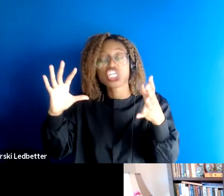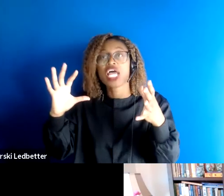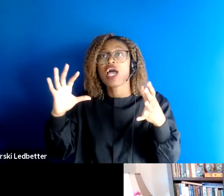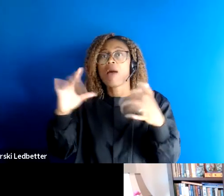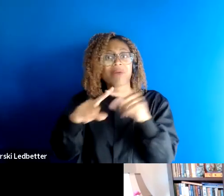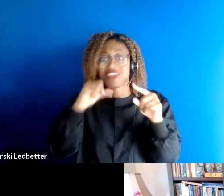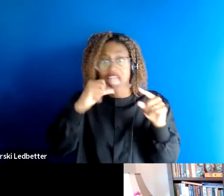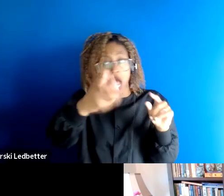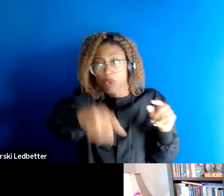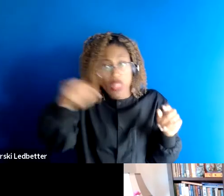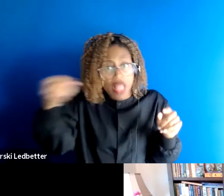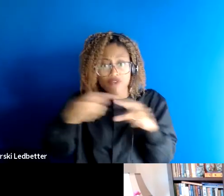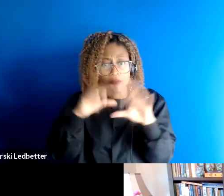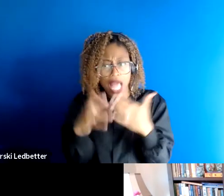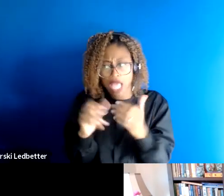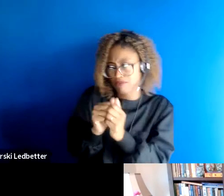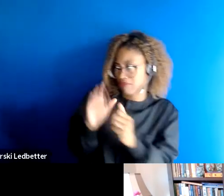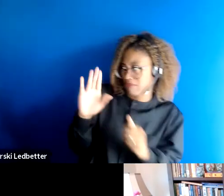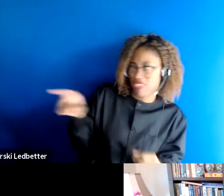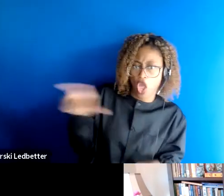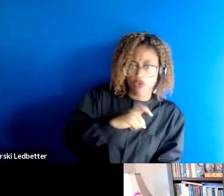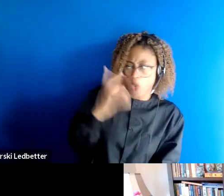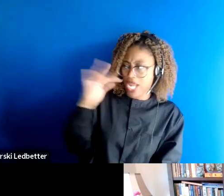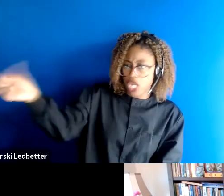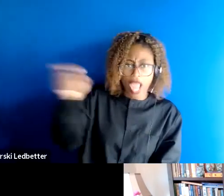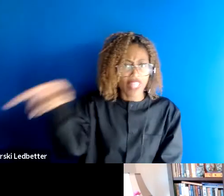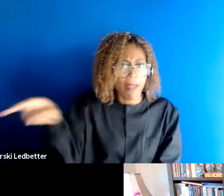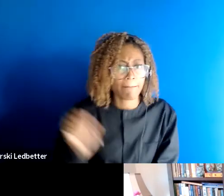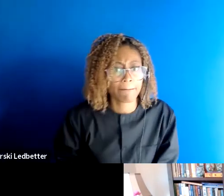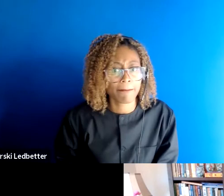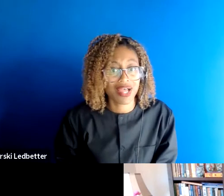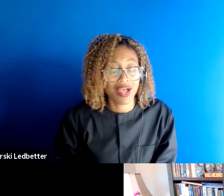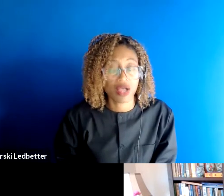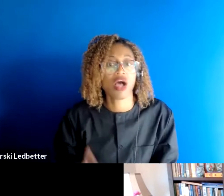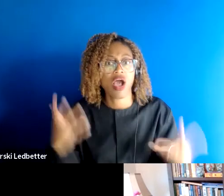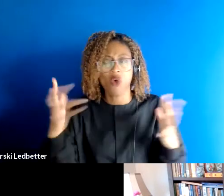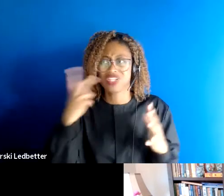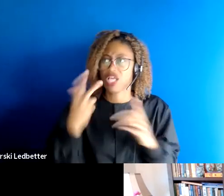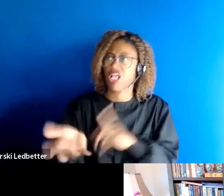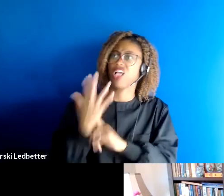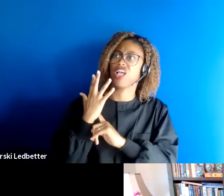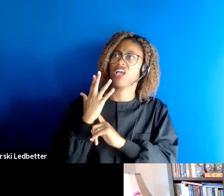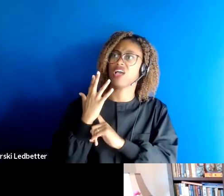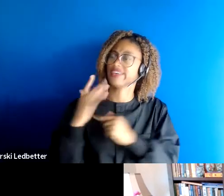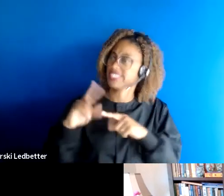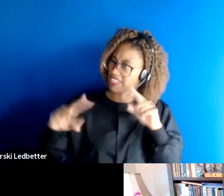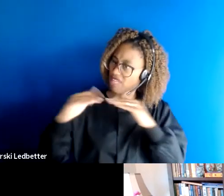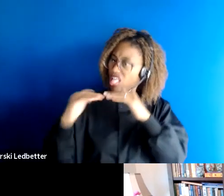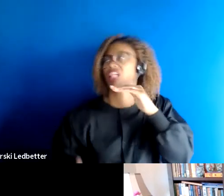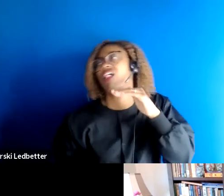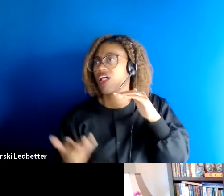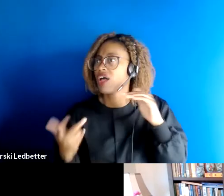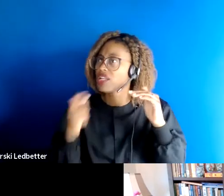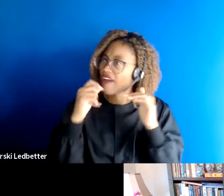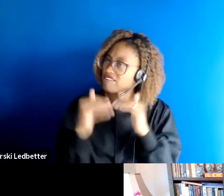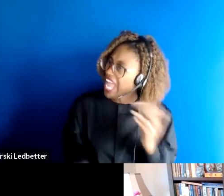by the dare officer. So it was already a way that I saw that I was being treated inequitably or